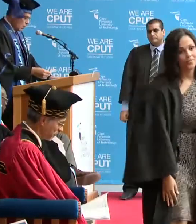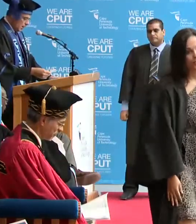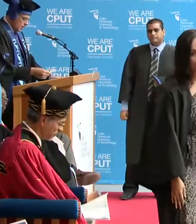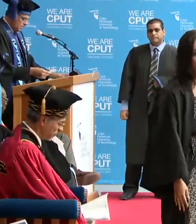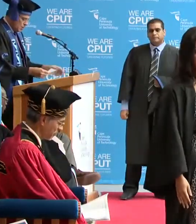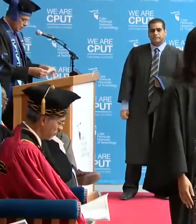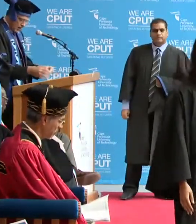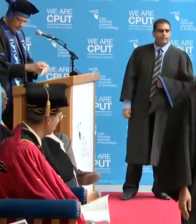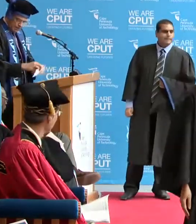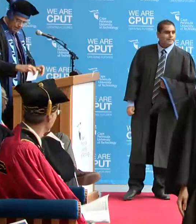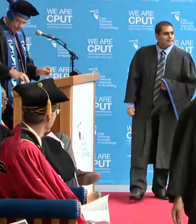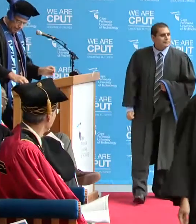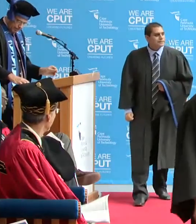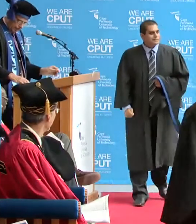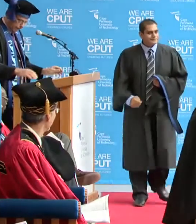Marwan Musa.